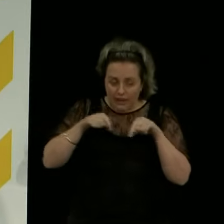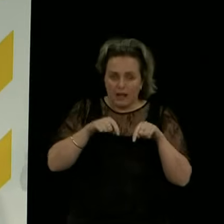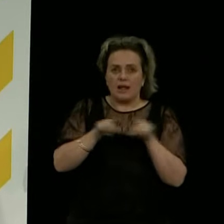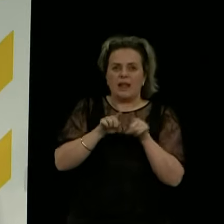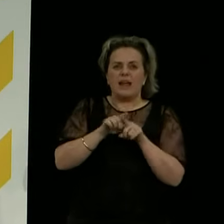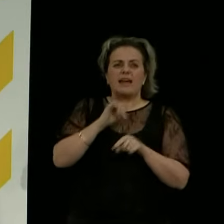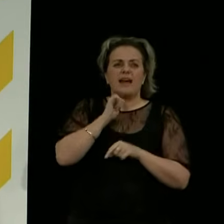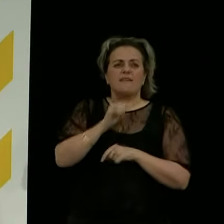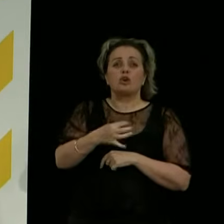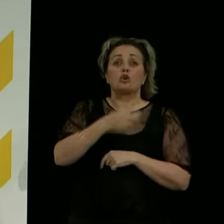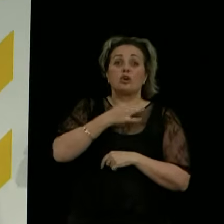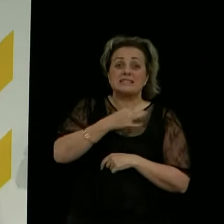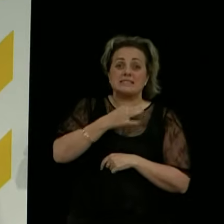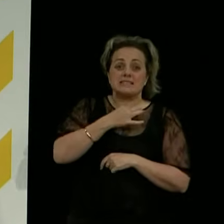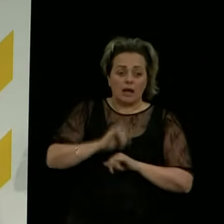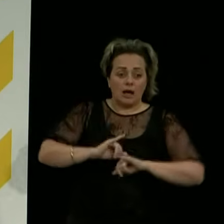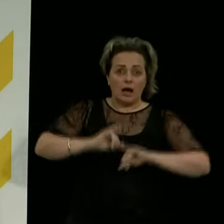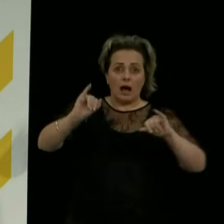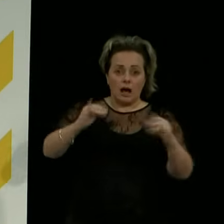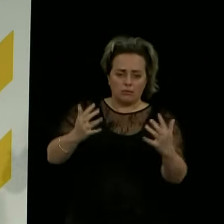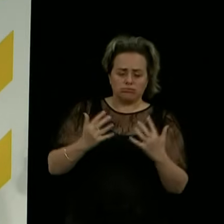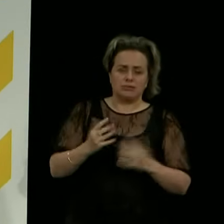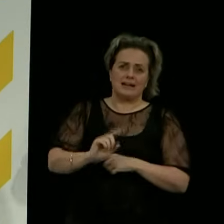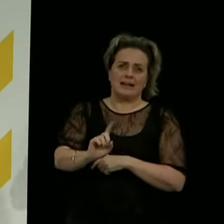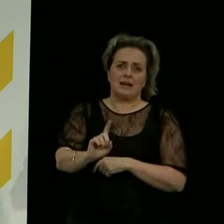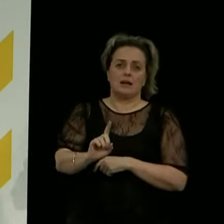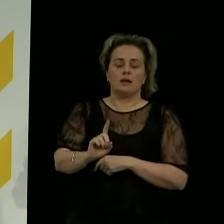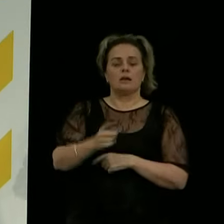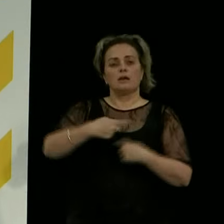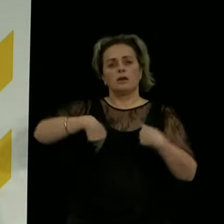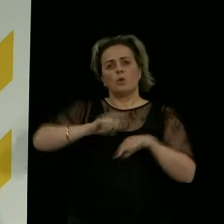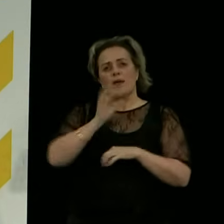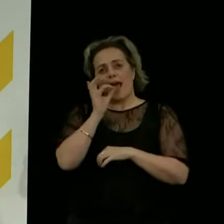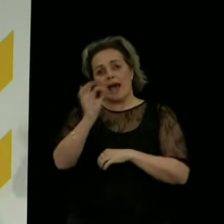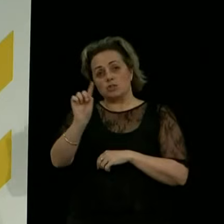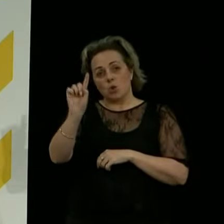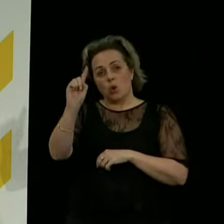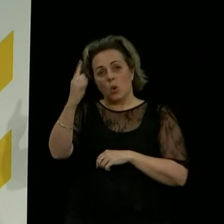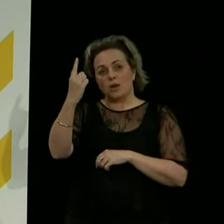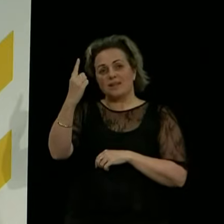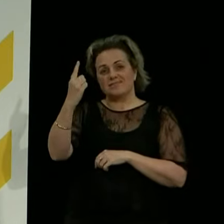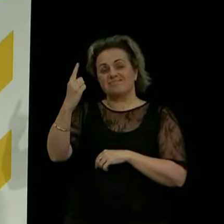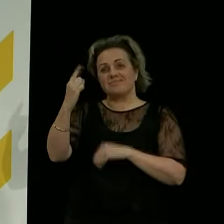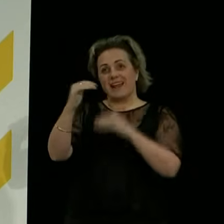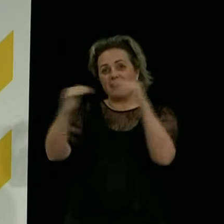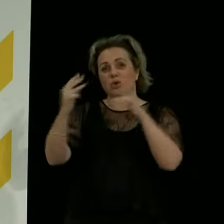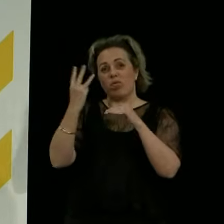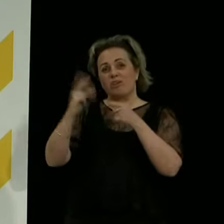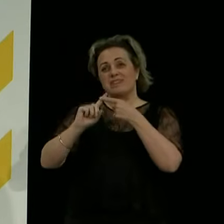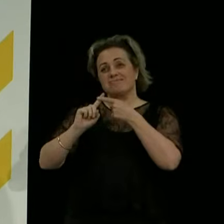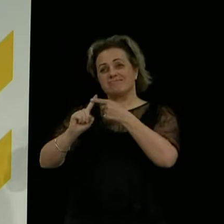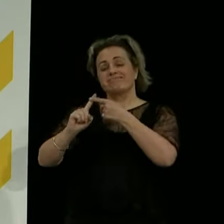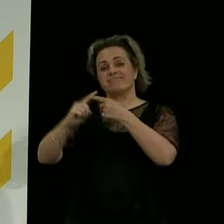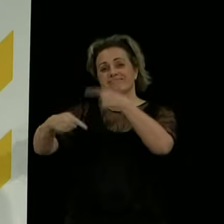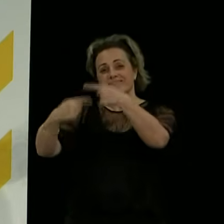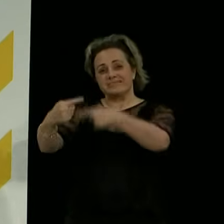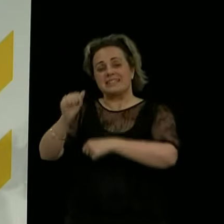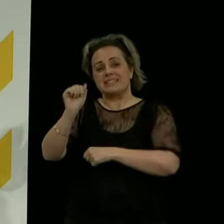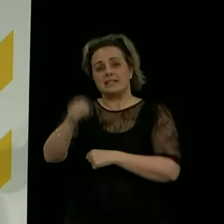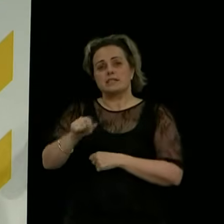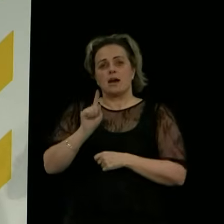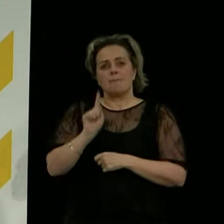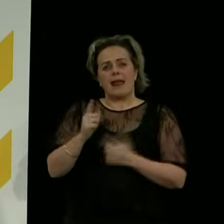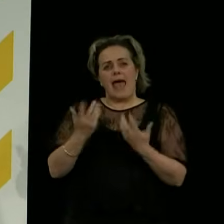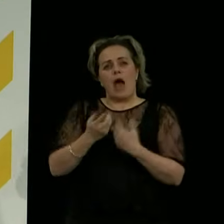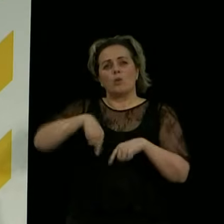pose risk. So one of the considerations are, while we're asking Auckland to stay in 3 for longer, what are the things that we can do that will make